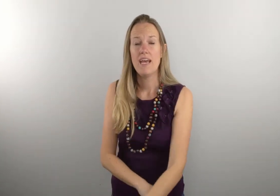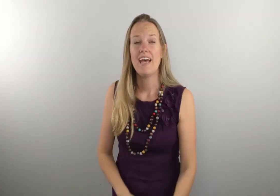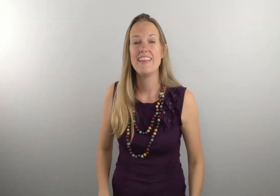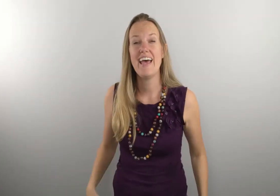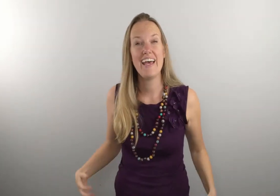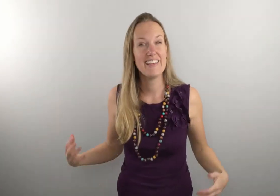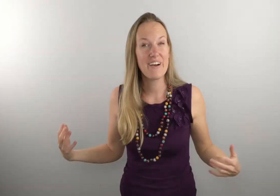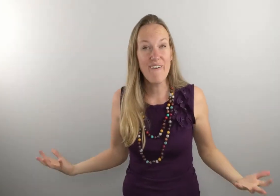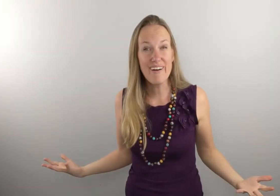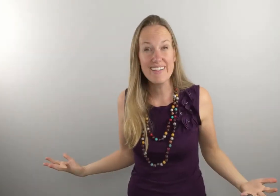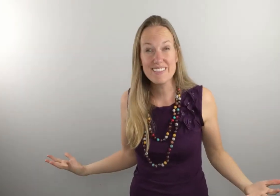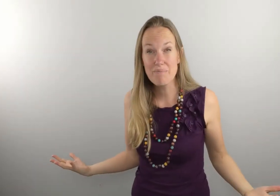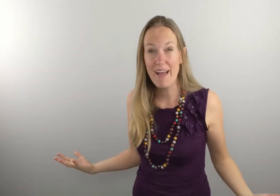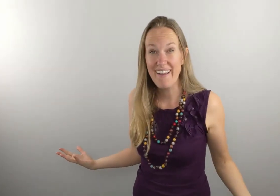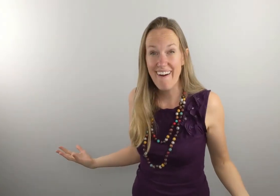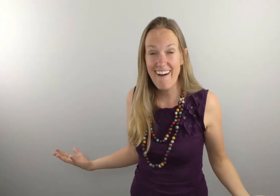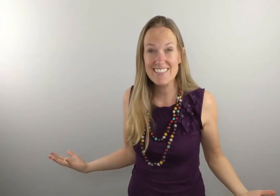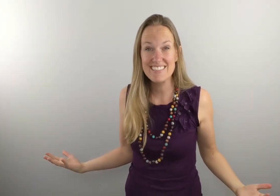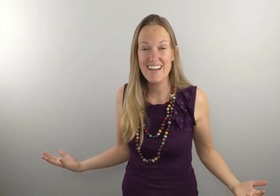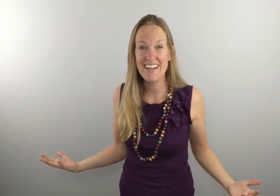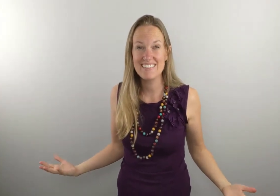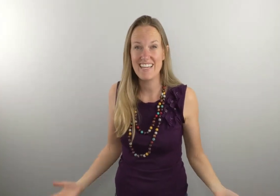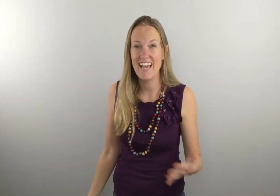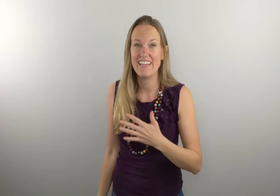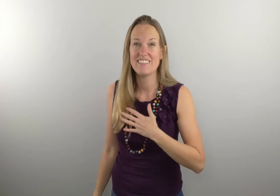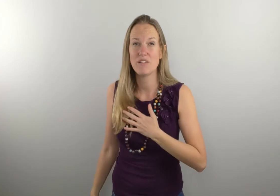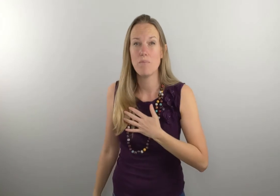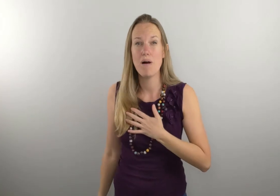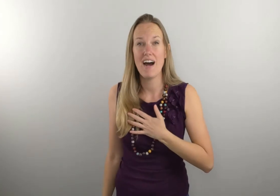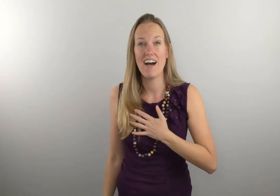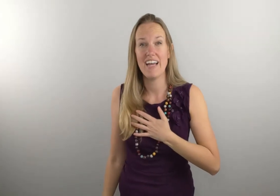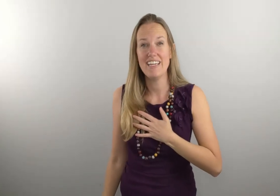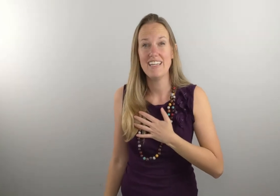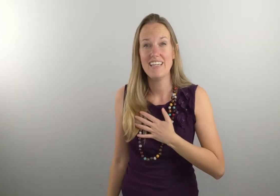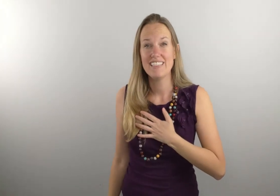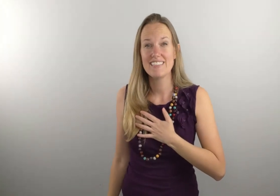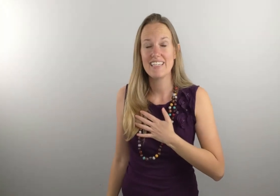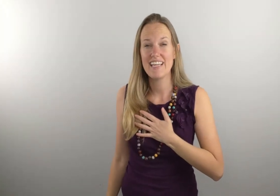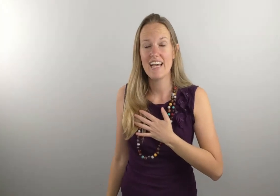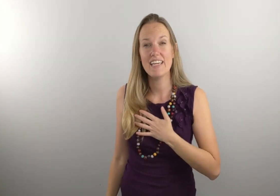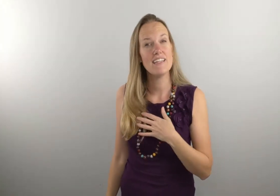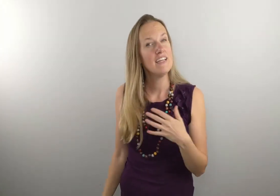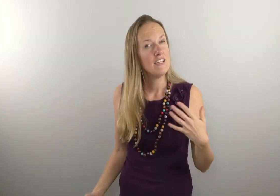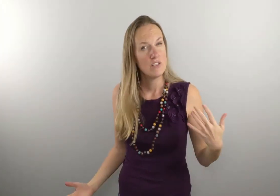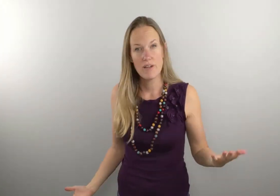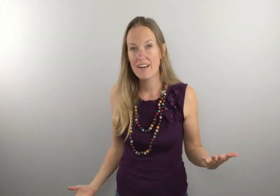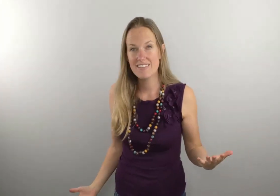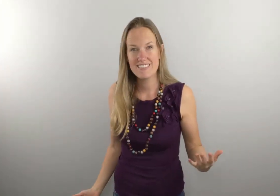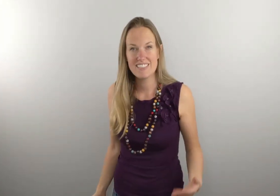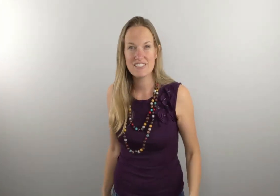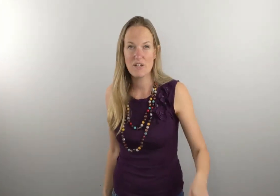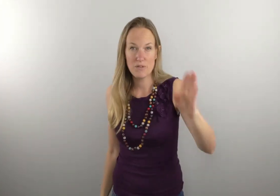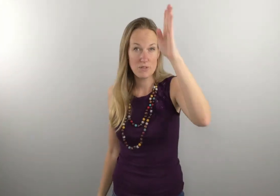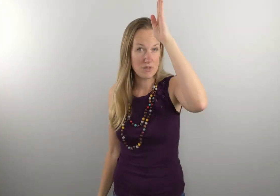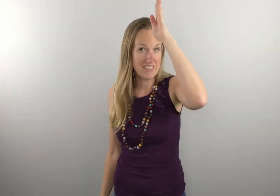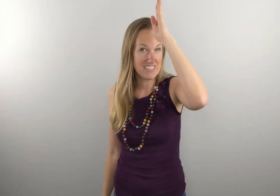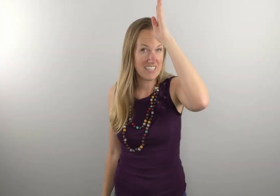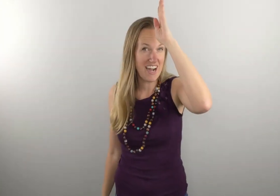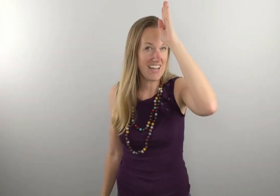And then the chorus, my God's not dead. So my, it's like that. You can also just go straight into God's